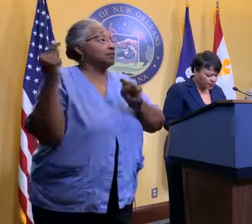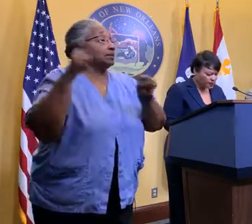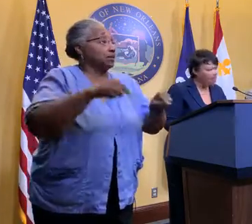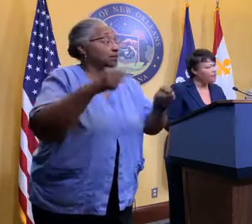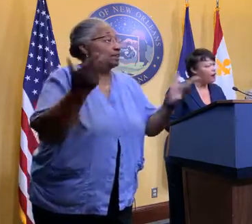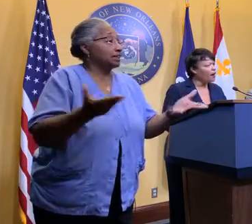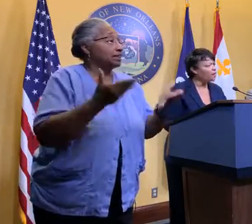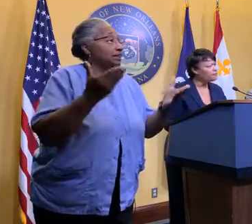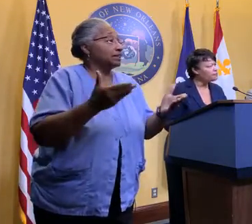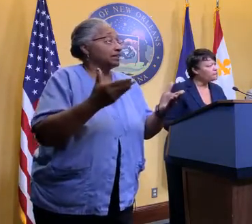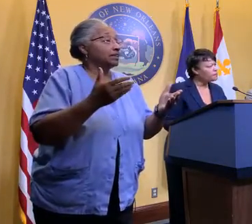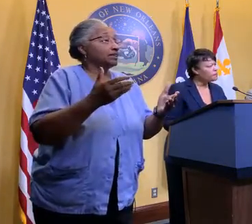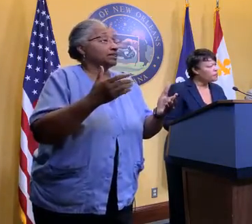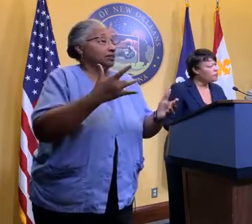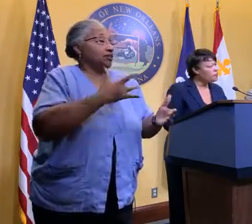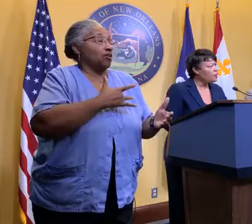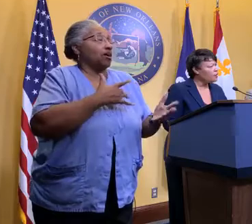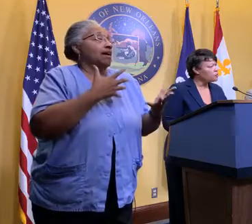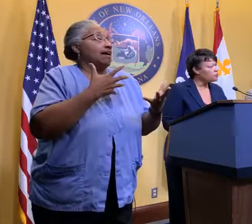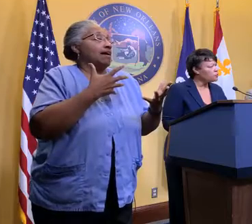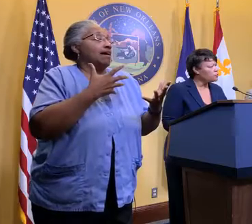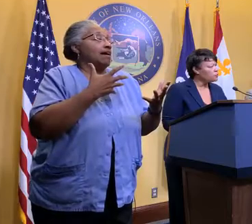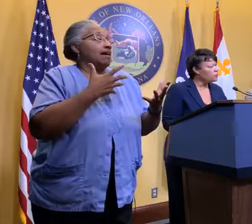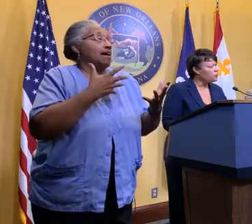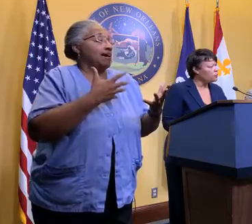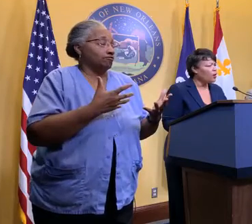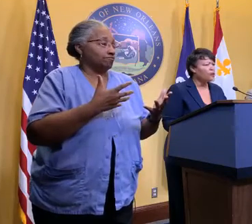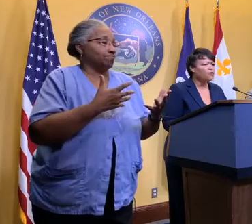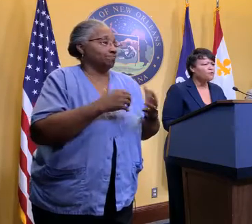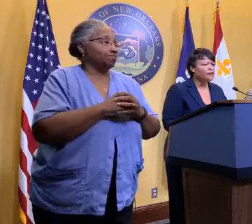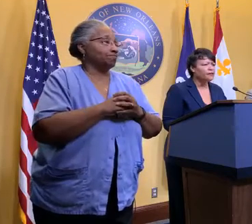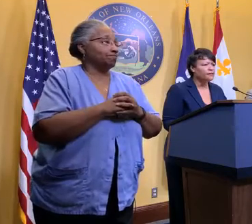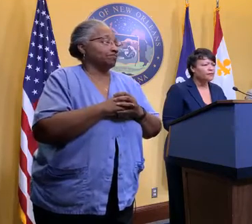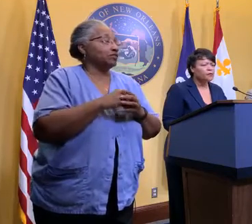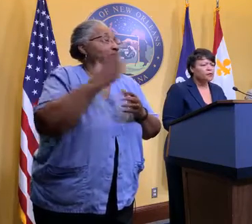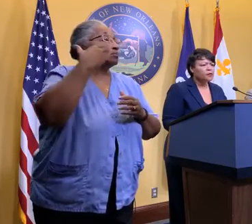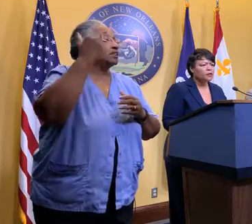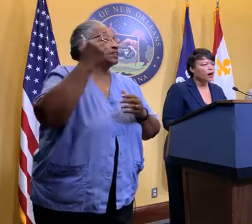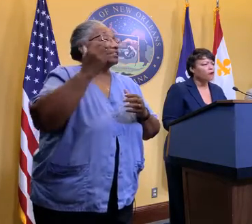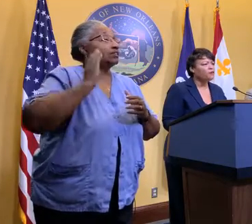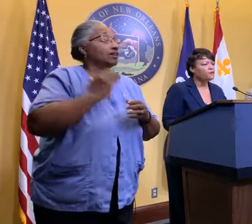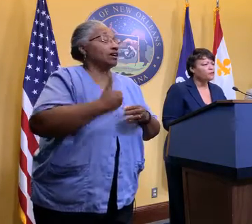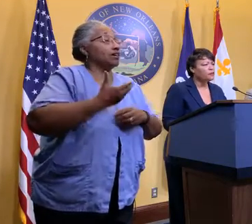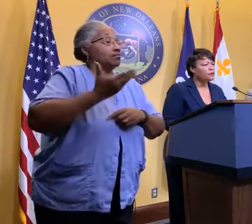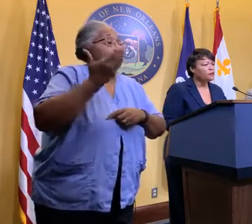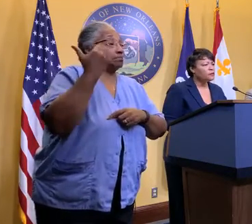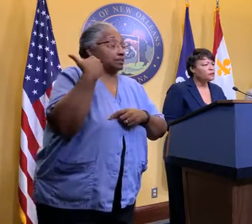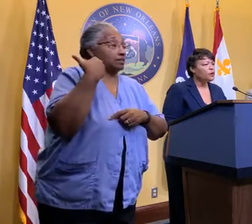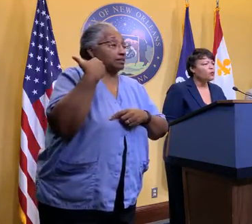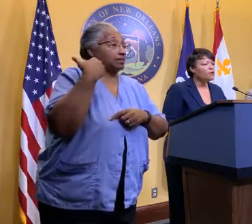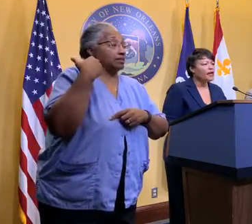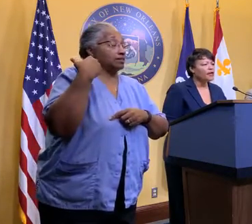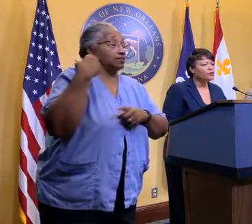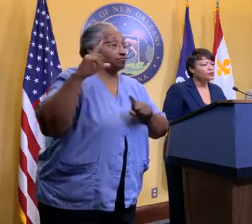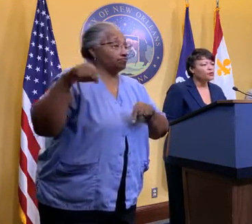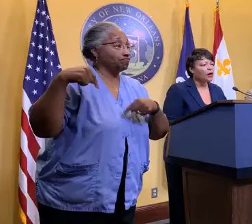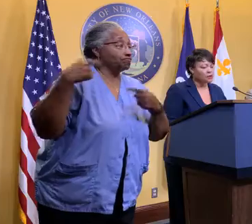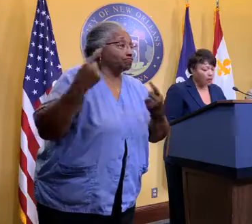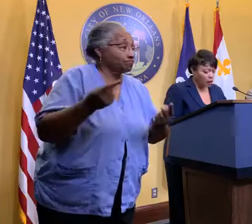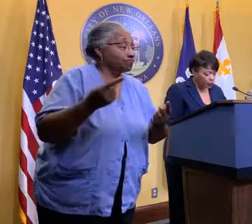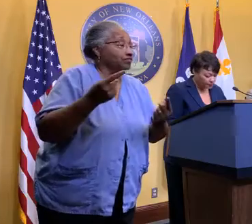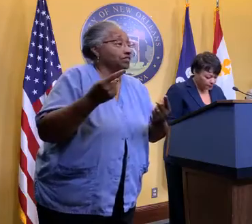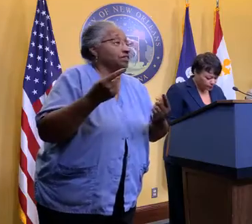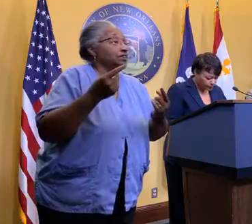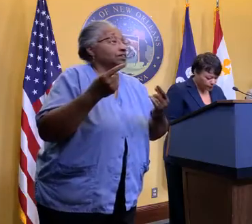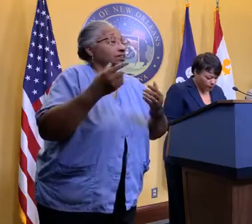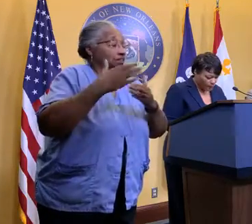with just a heavy heart in regards to where we've been, how we've somewhat made it through